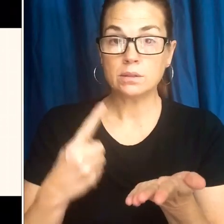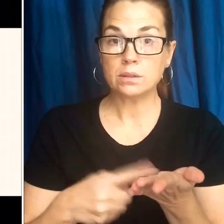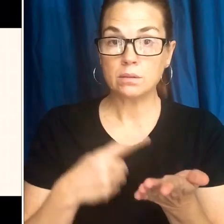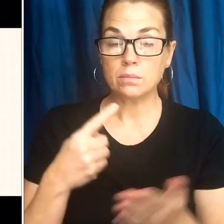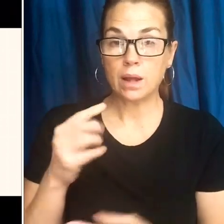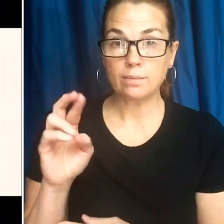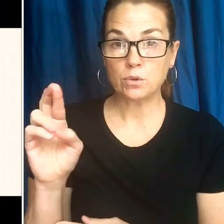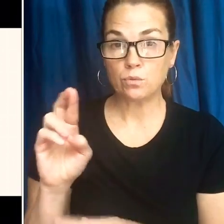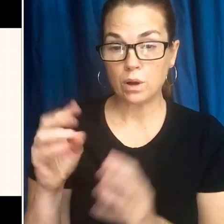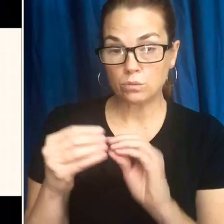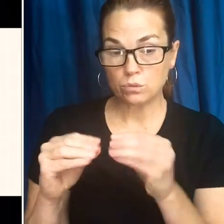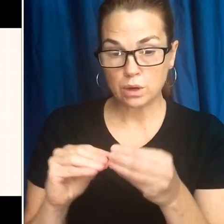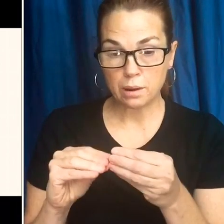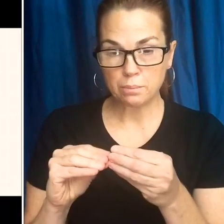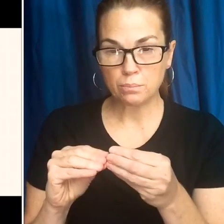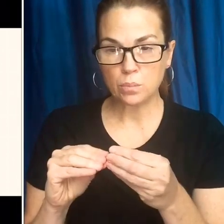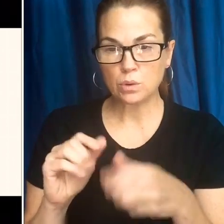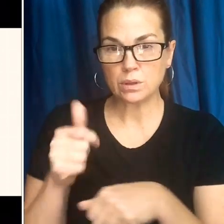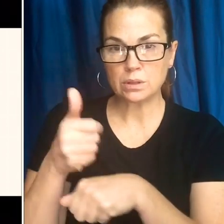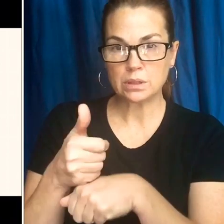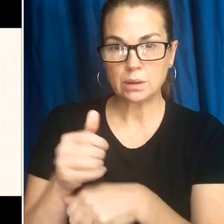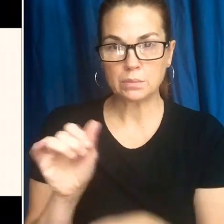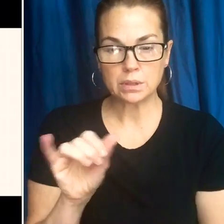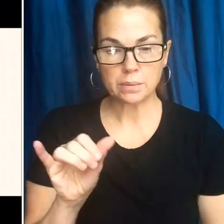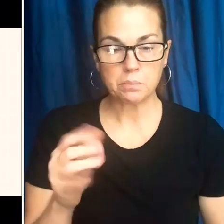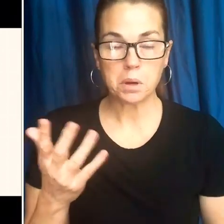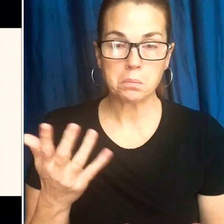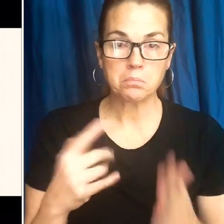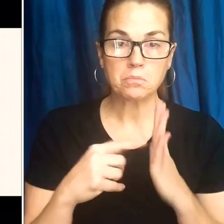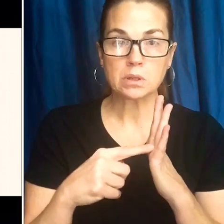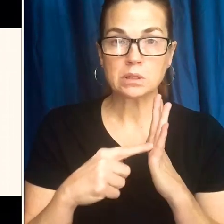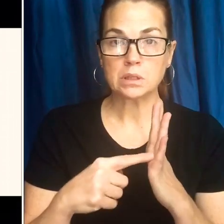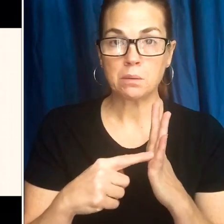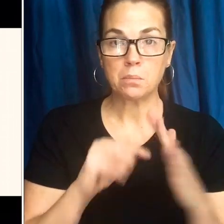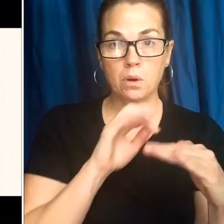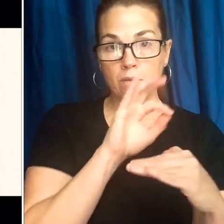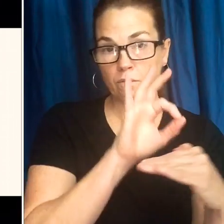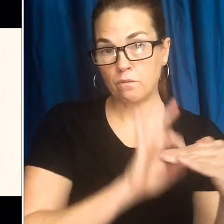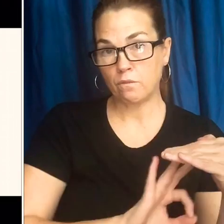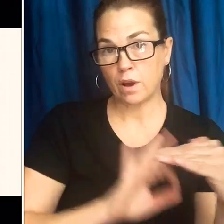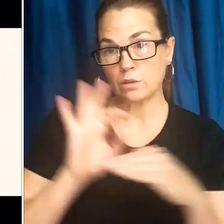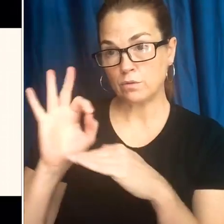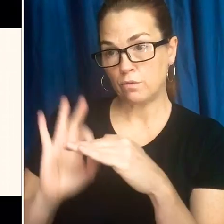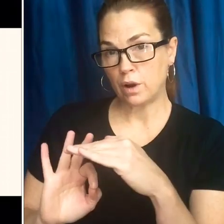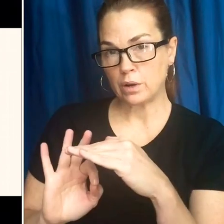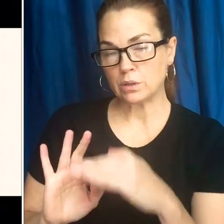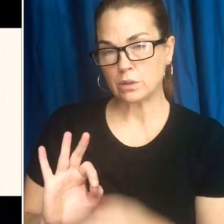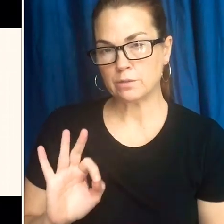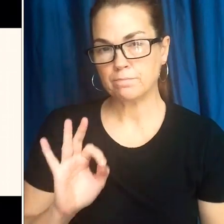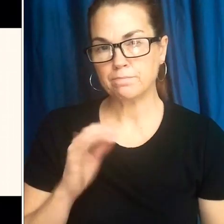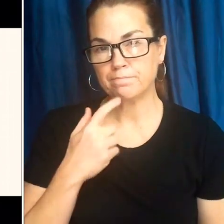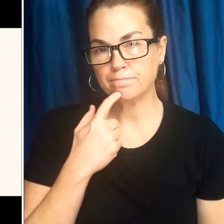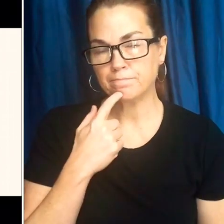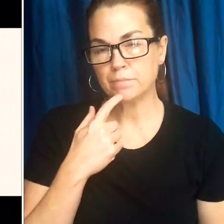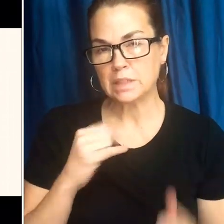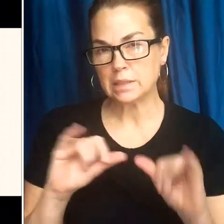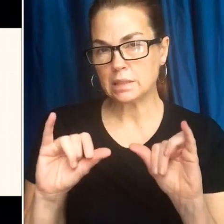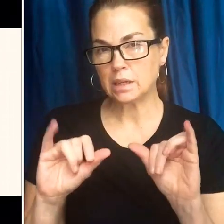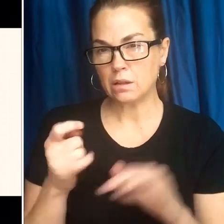And still, it can be a little bit tricky. Take the case of -3/8 and -3/4.